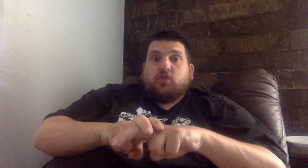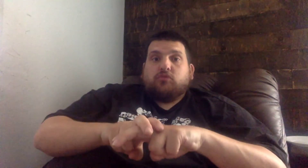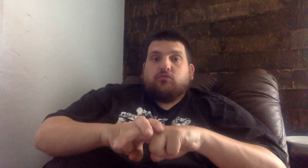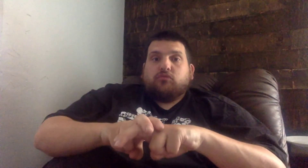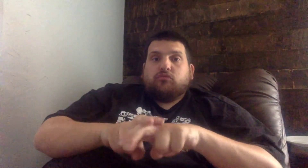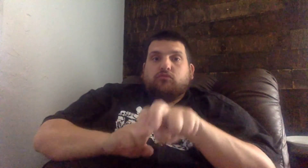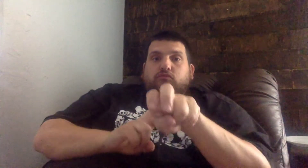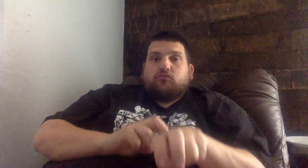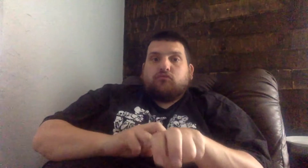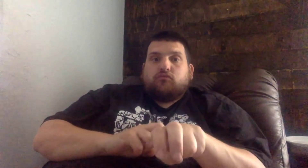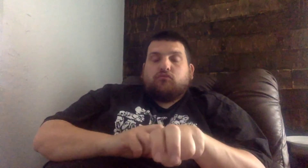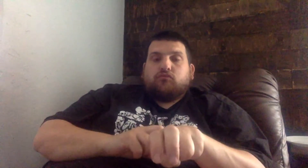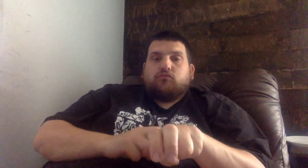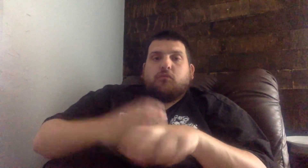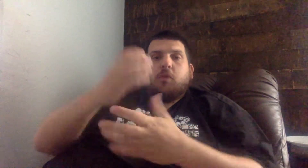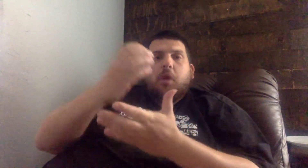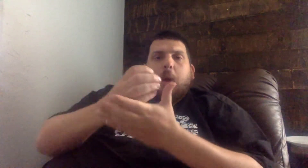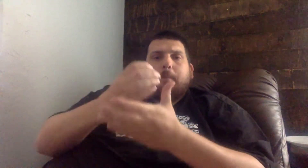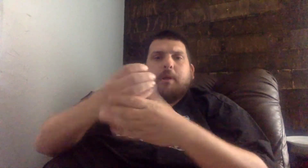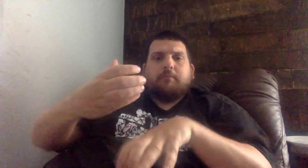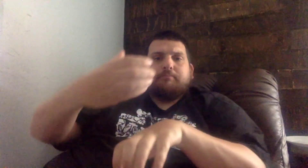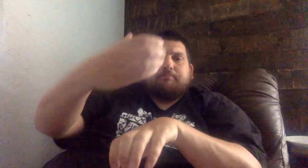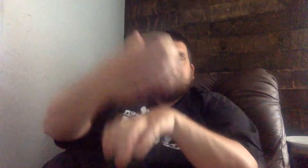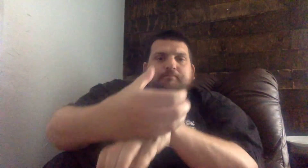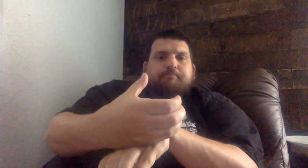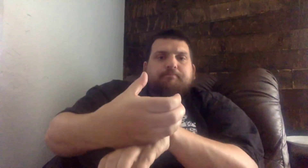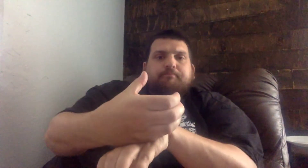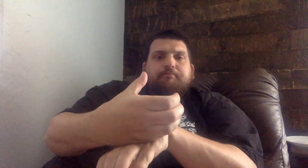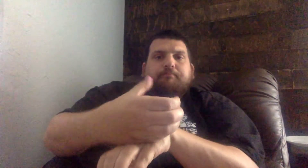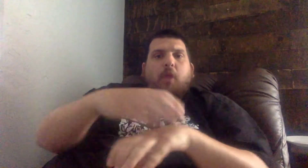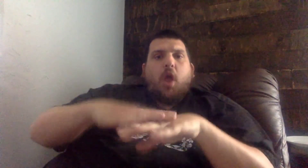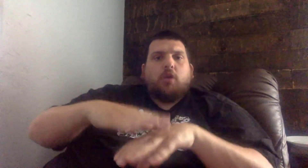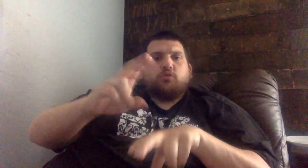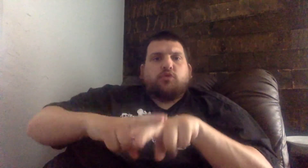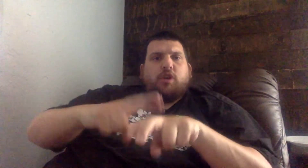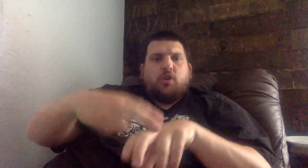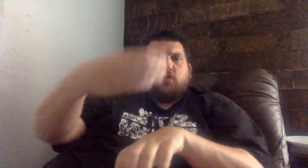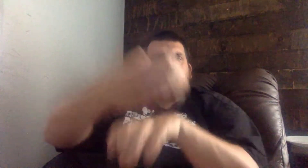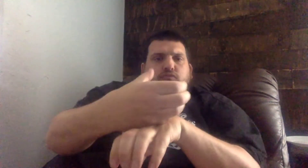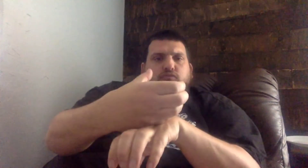Chair is here, a cup is on the chair.